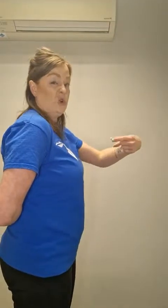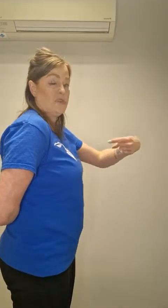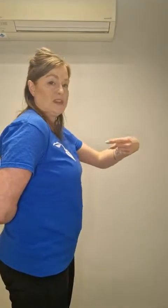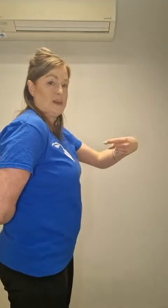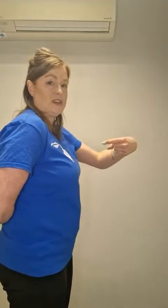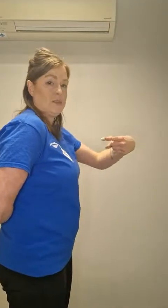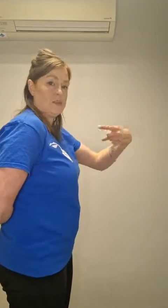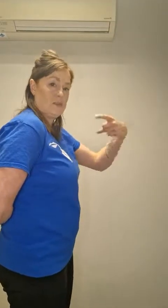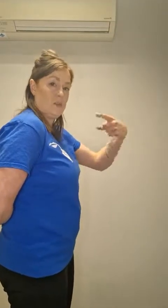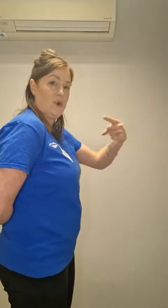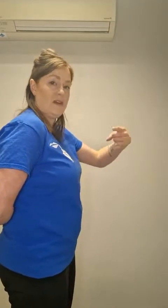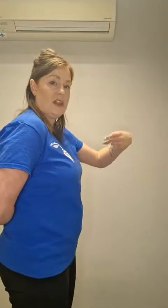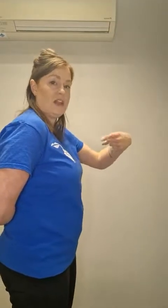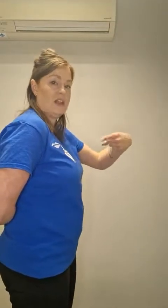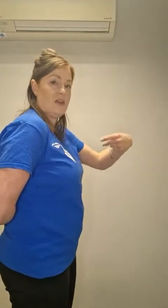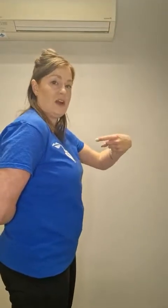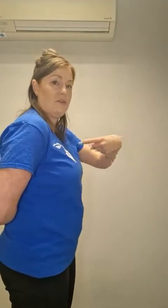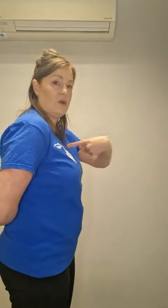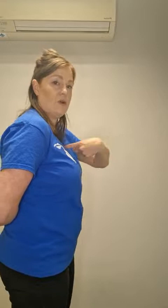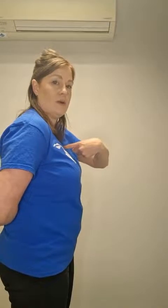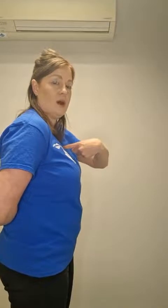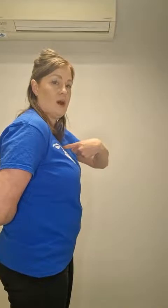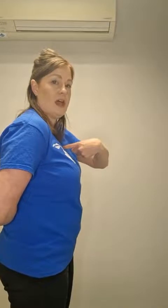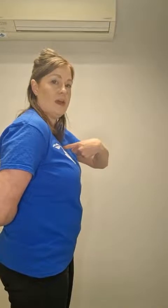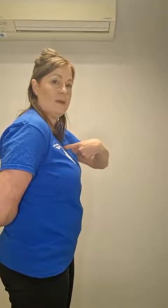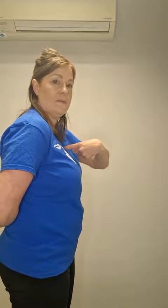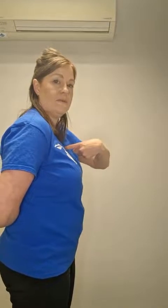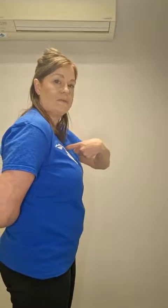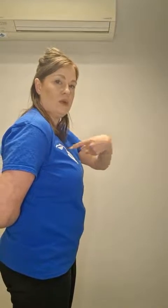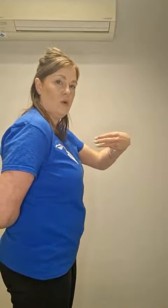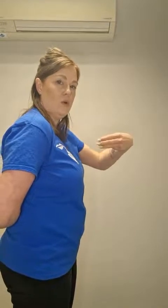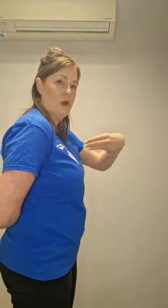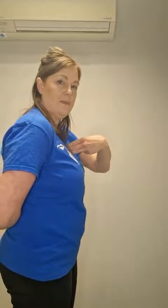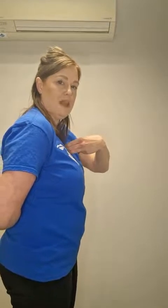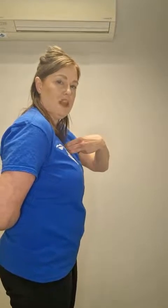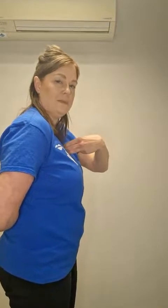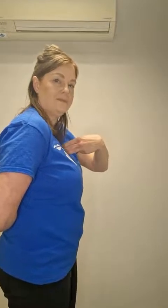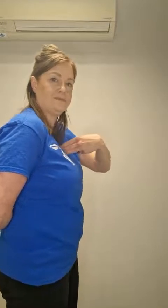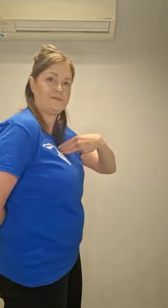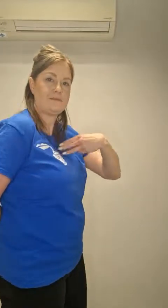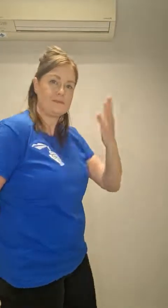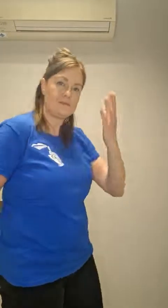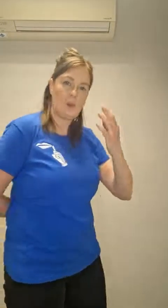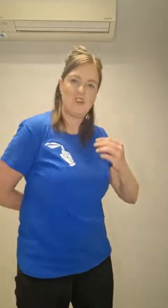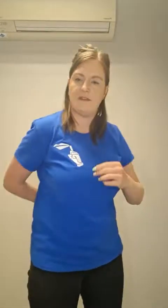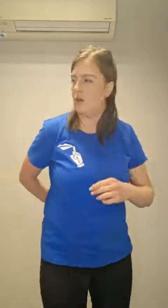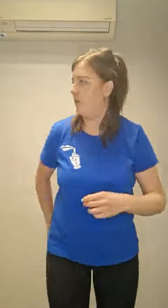same time, just with the one index finger for I, or me, whichever you prefer.